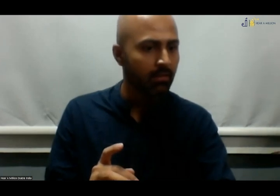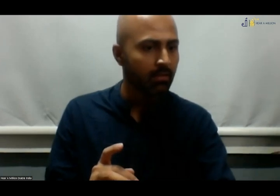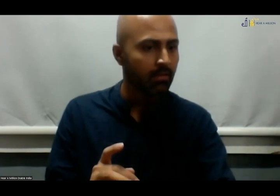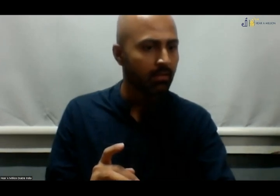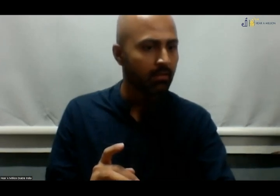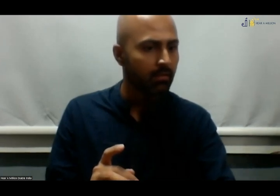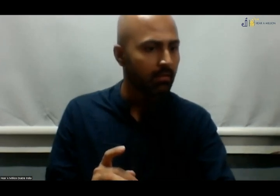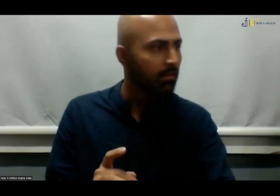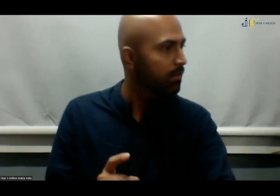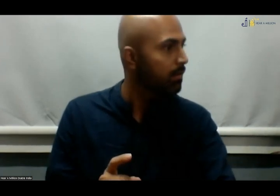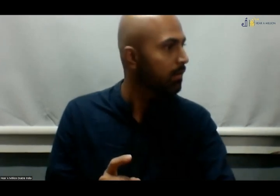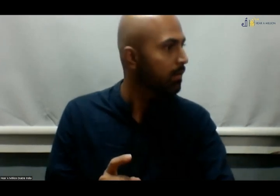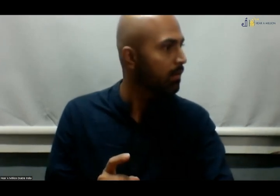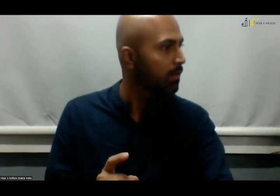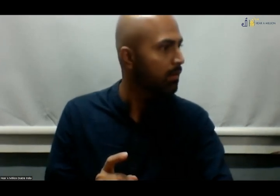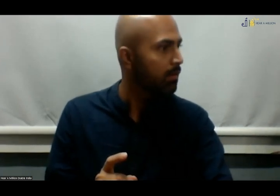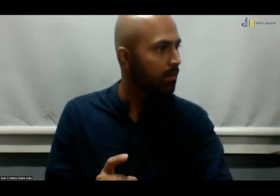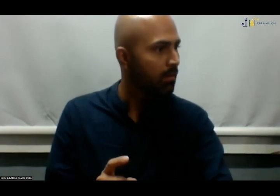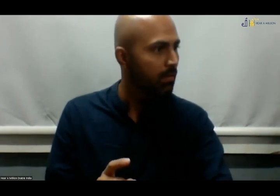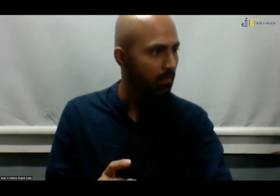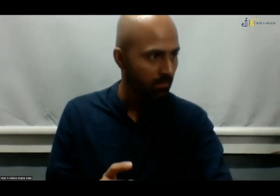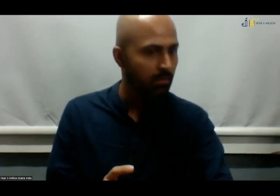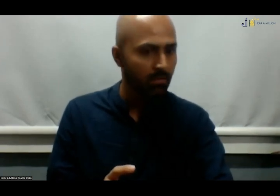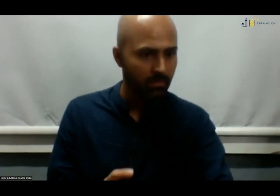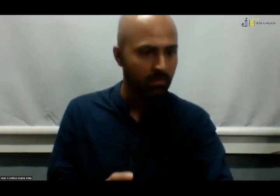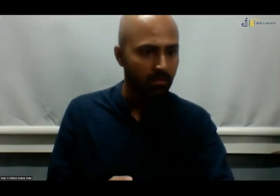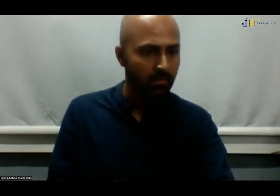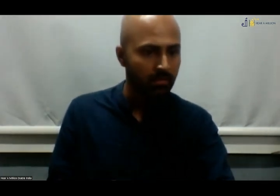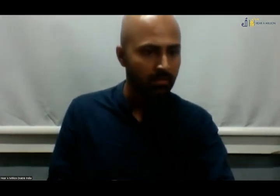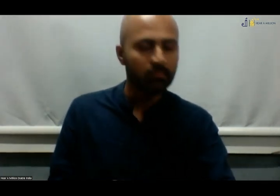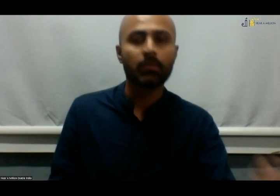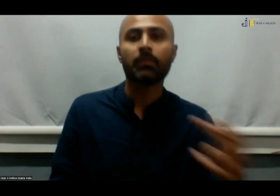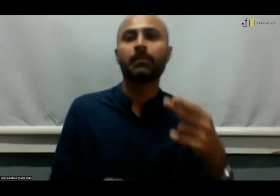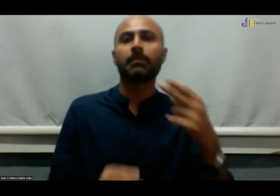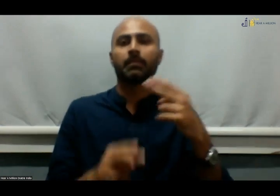Ali, for sharing your experience.